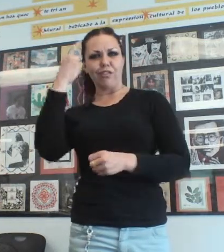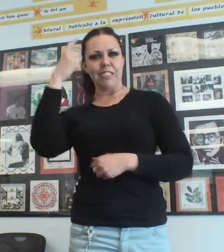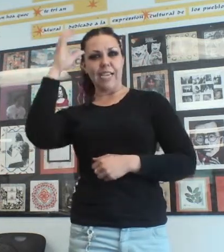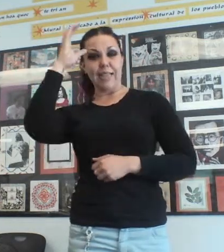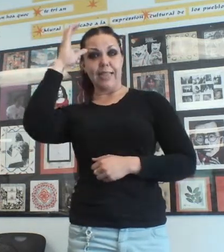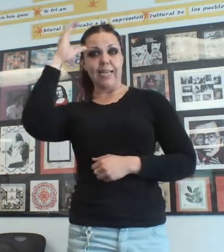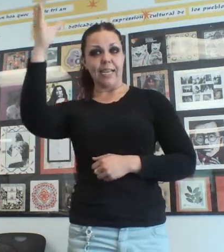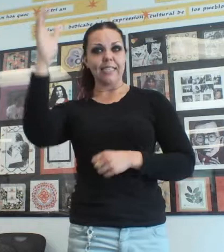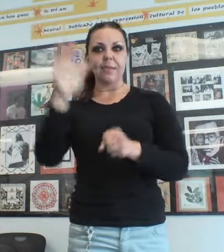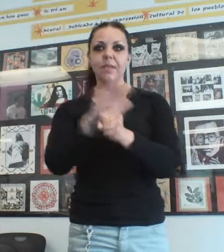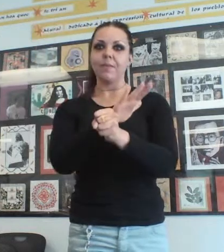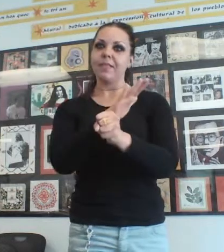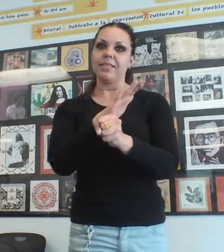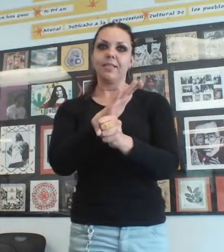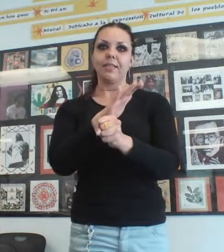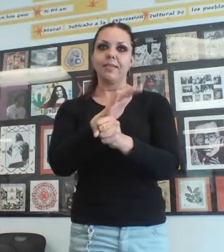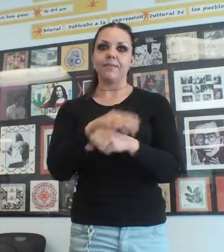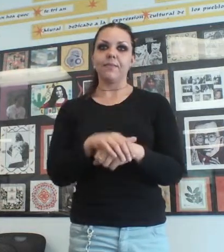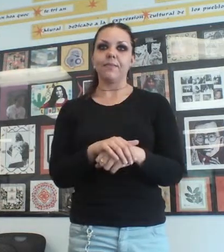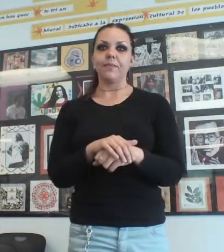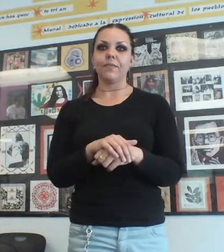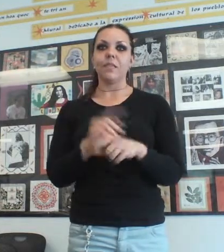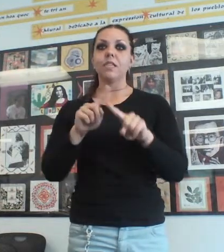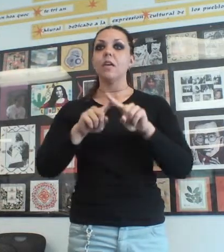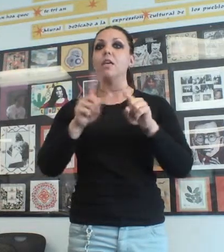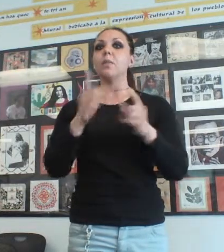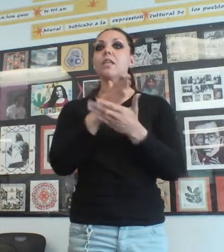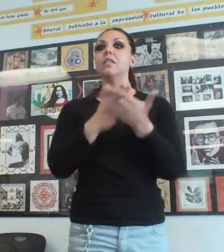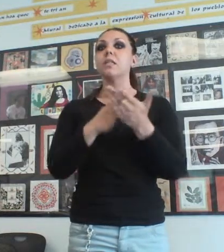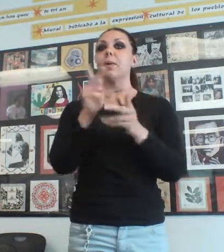to pull it out. But some people,